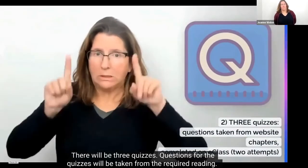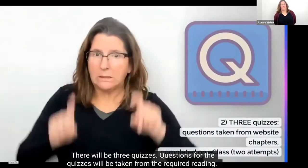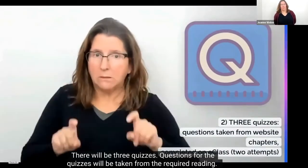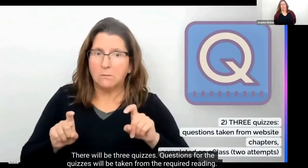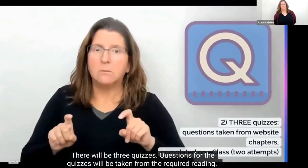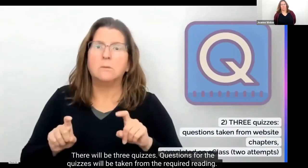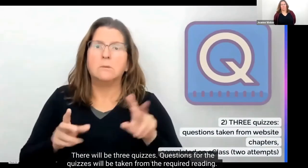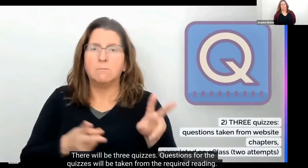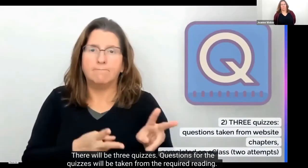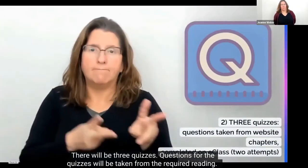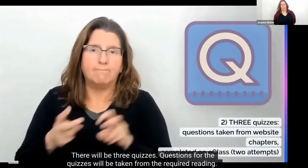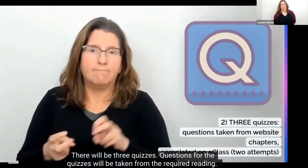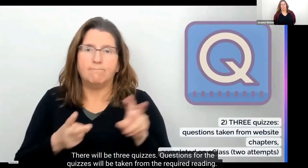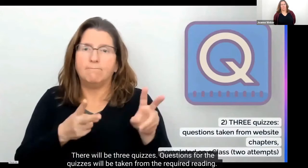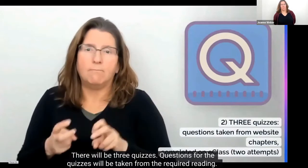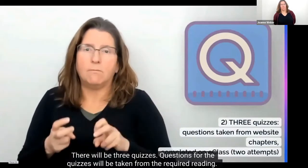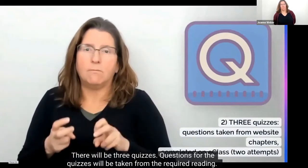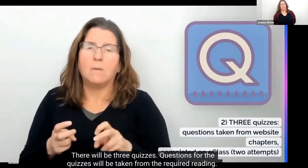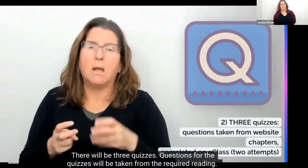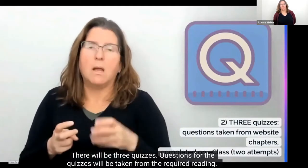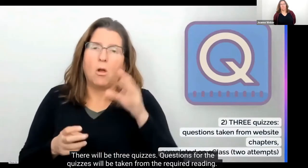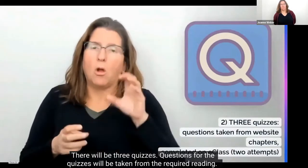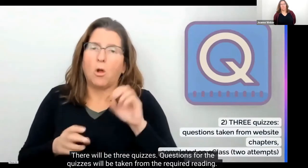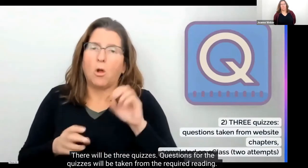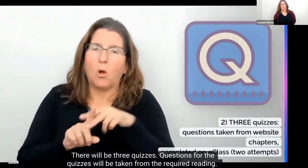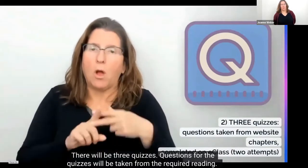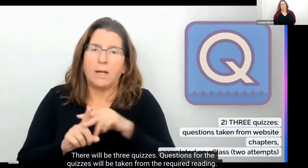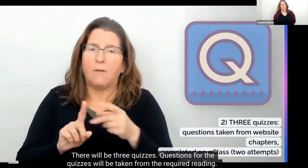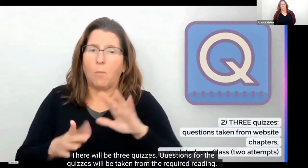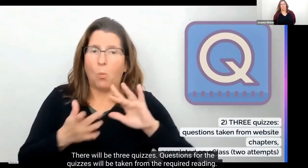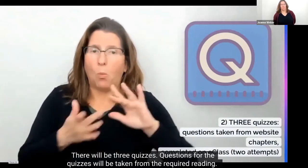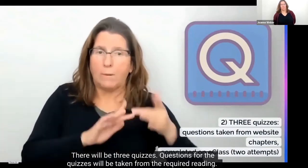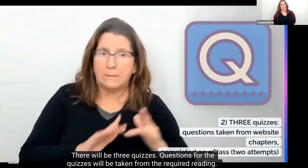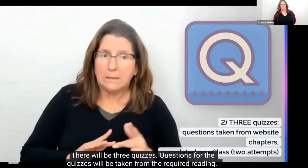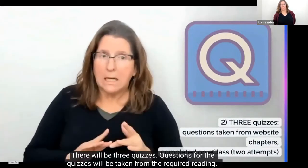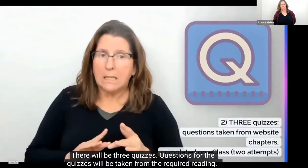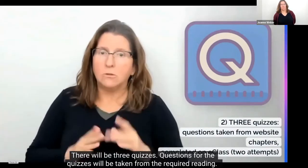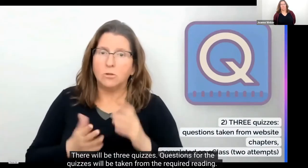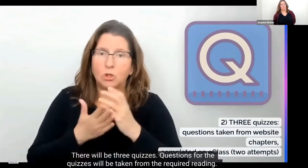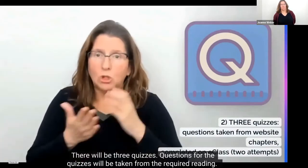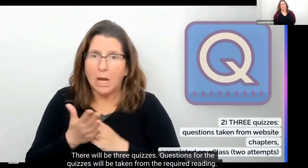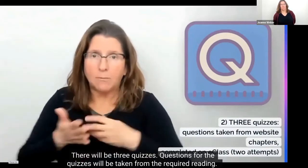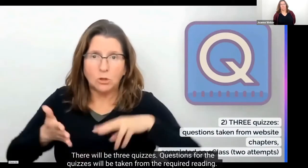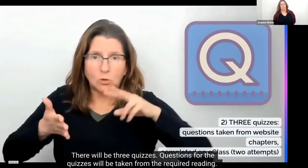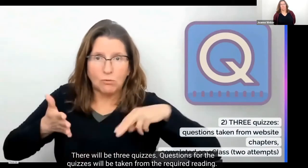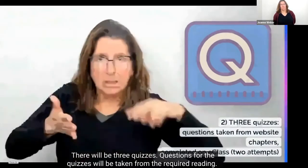There will be 3 quizzes. Questions for the quizzes will be taken from the required reading.